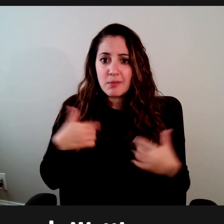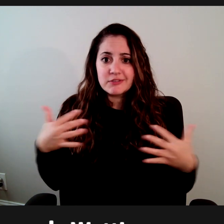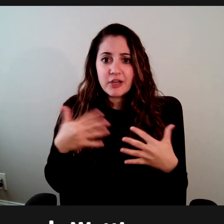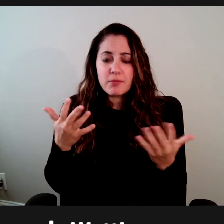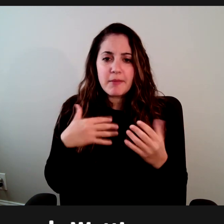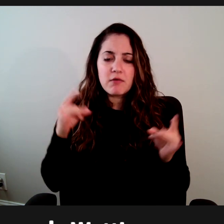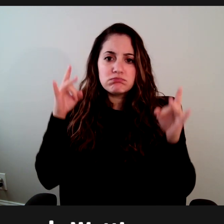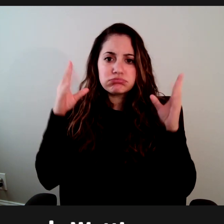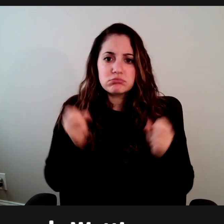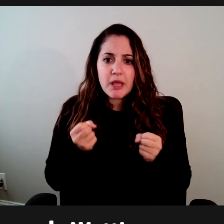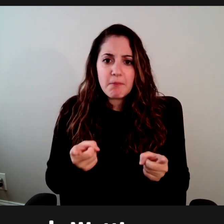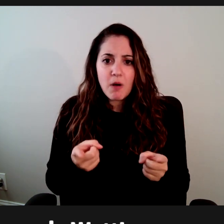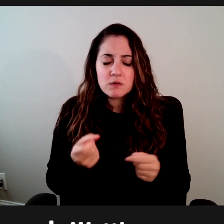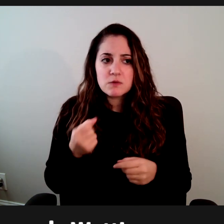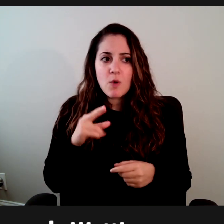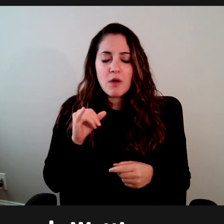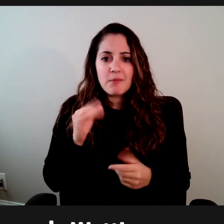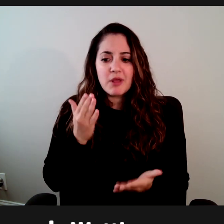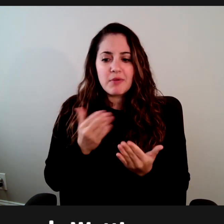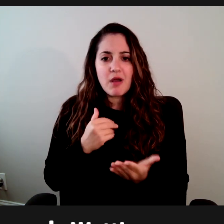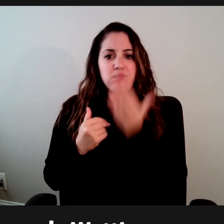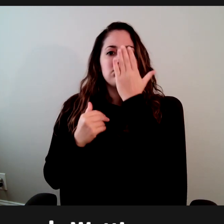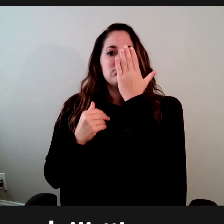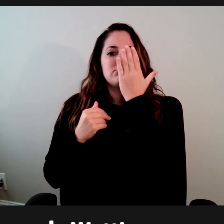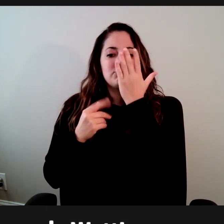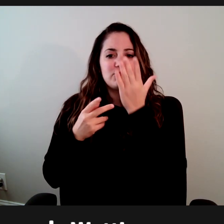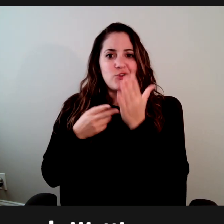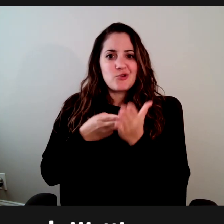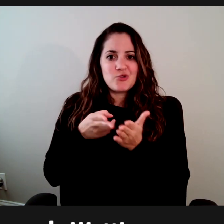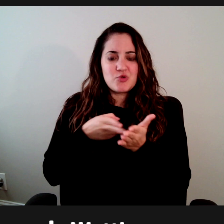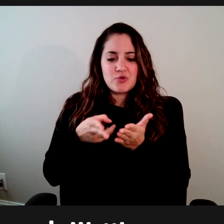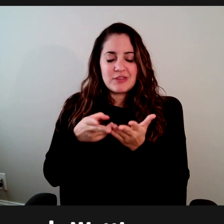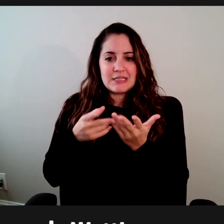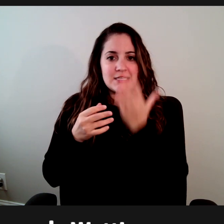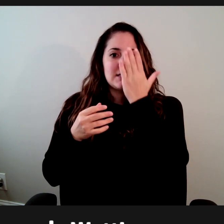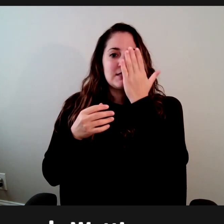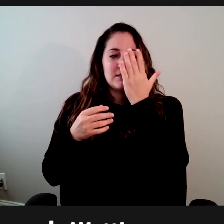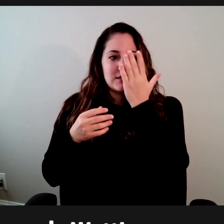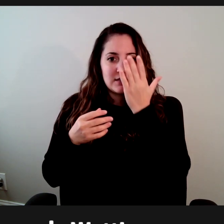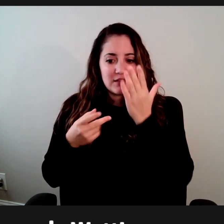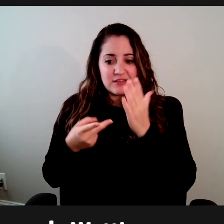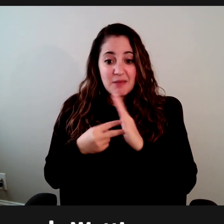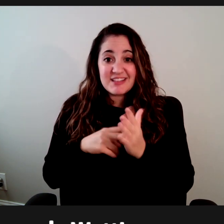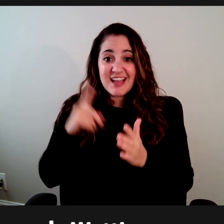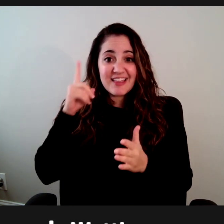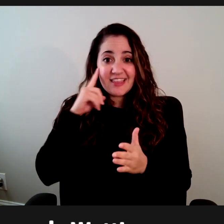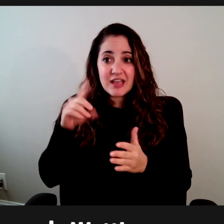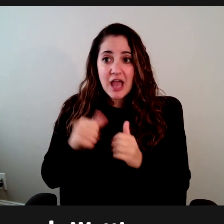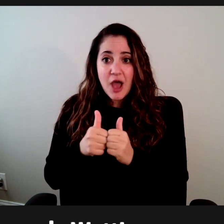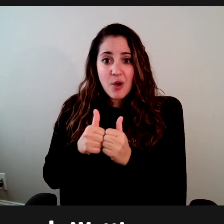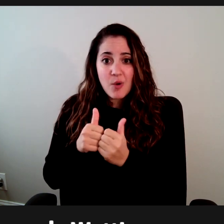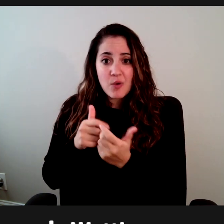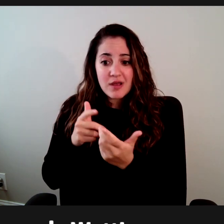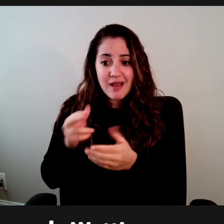horrible impulse or there's going to be face a truth that's going to make me think that the only course of action is something that would